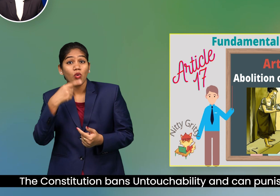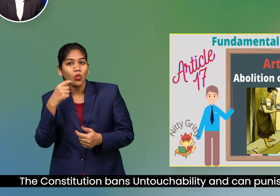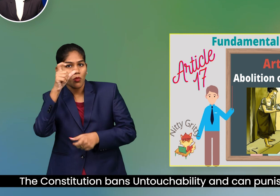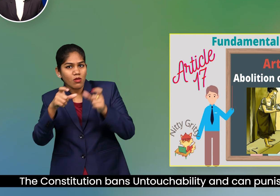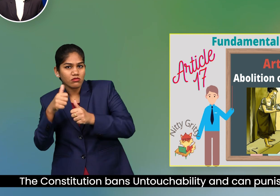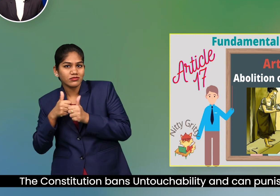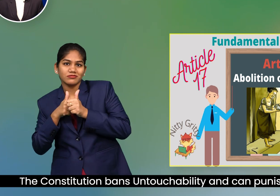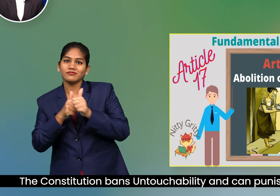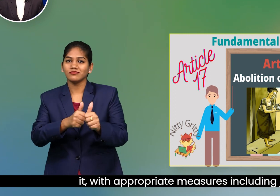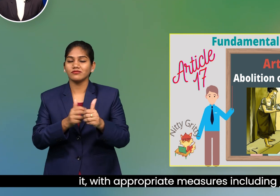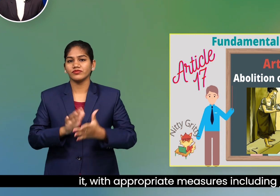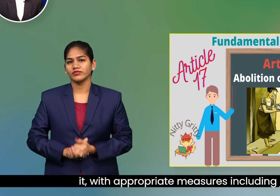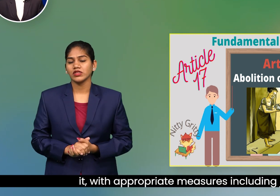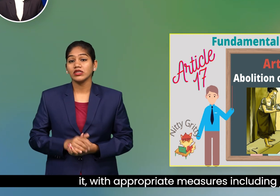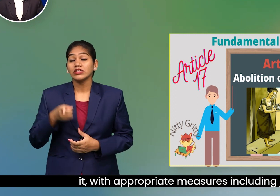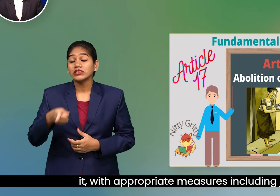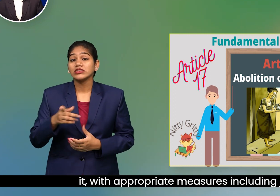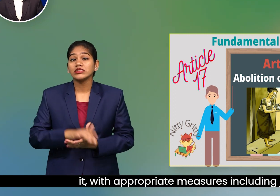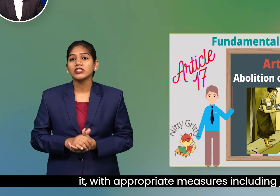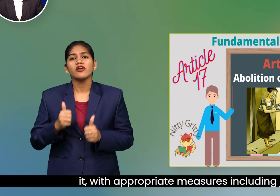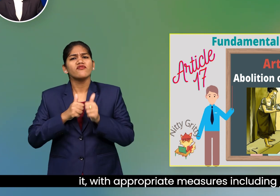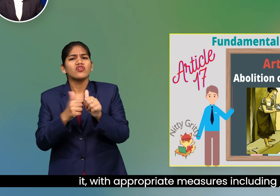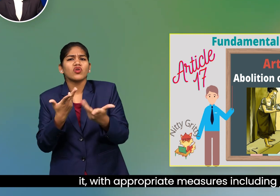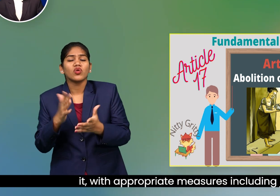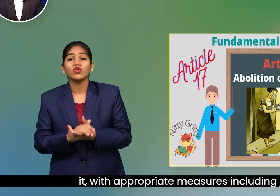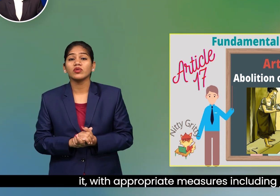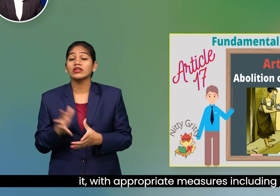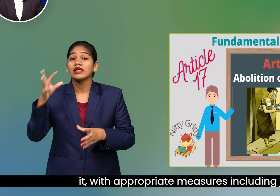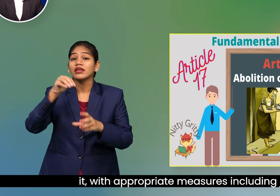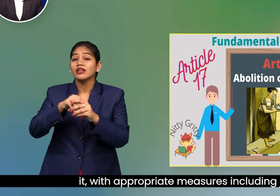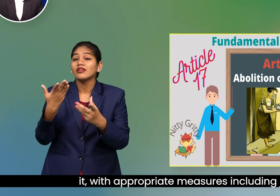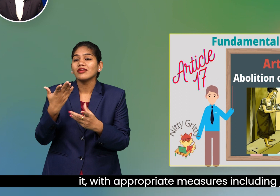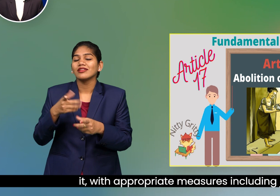it with appropriate measures including jail time.